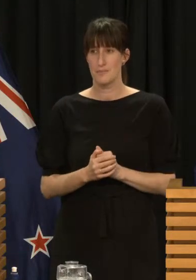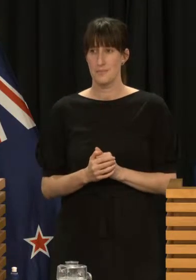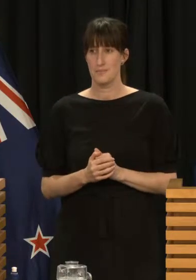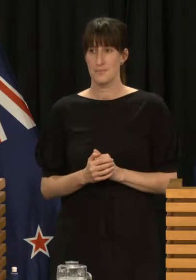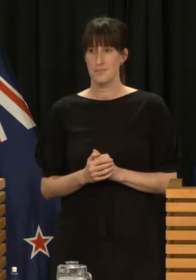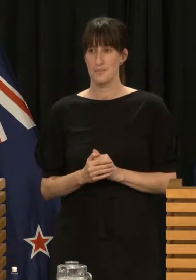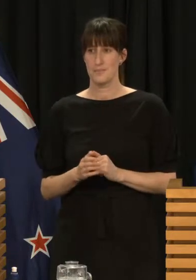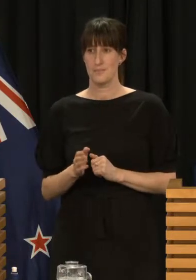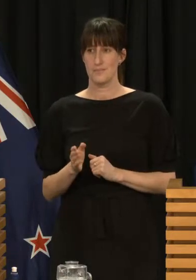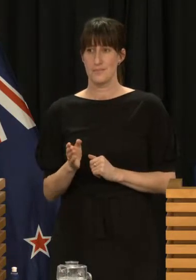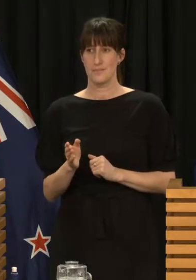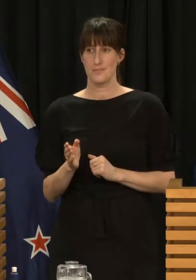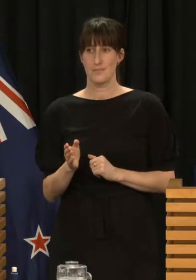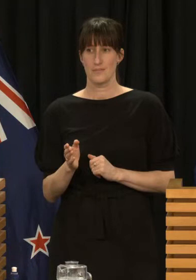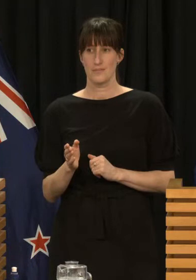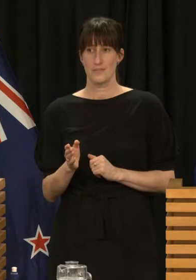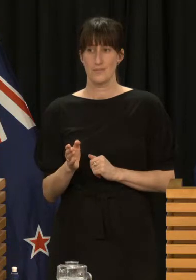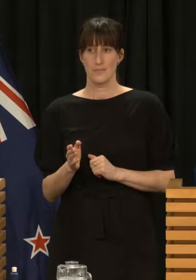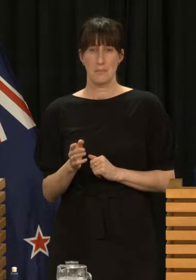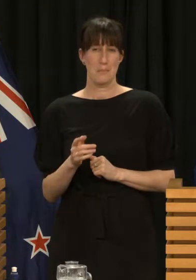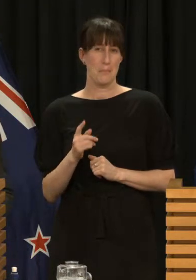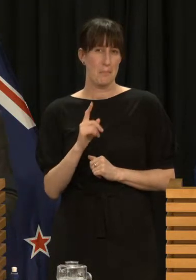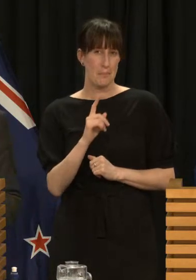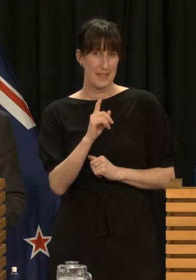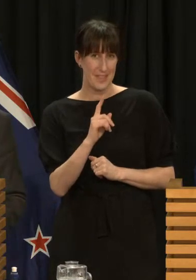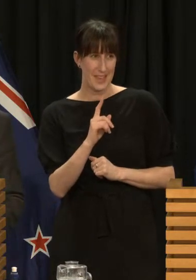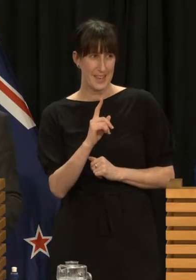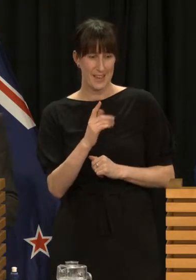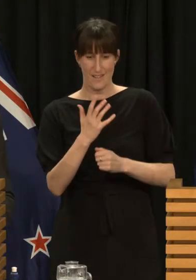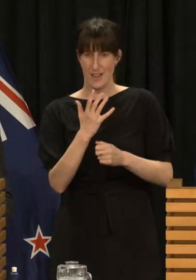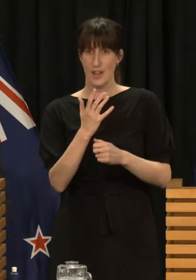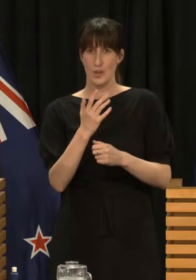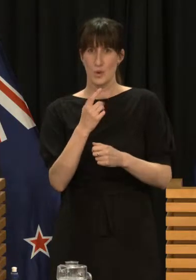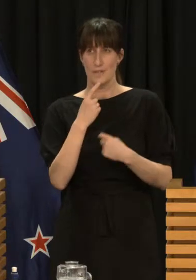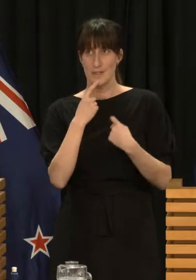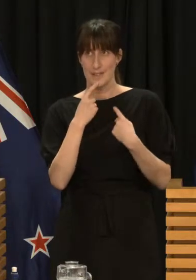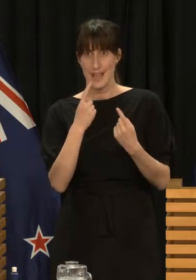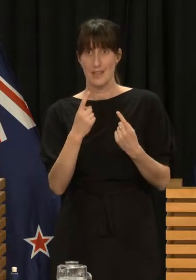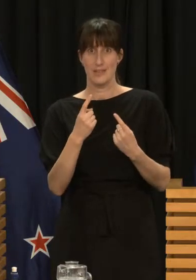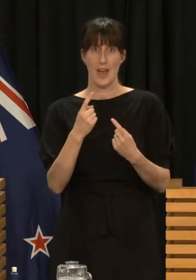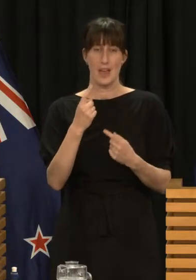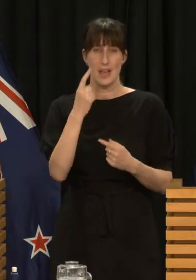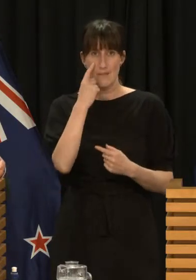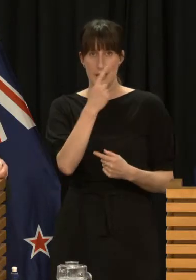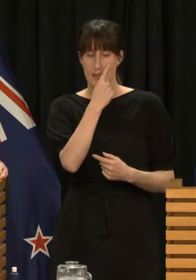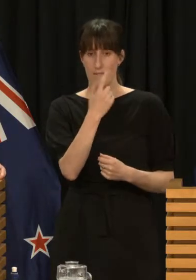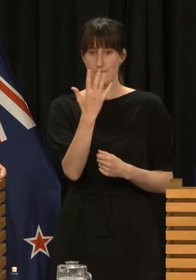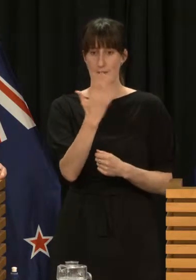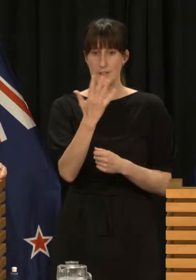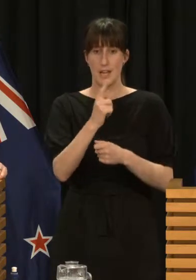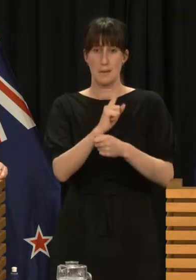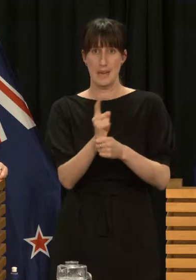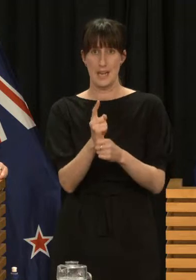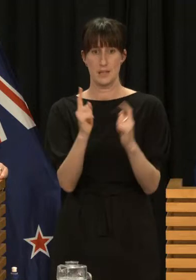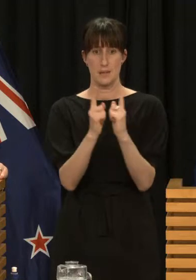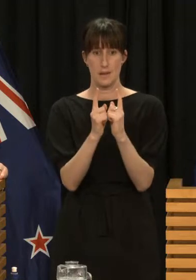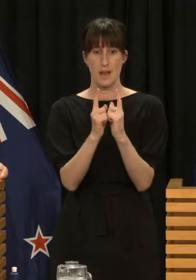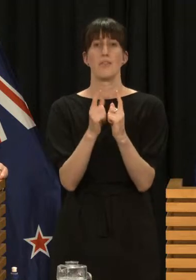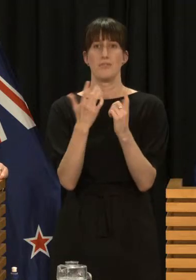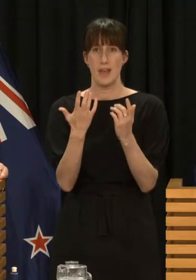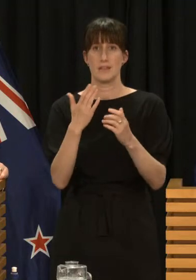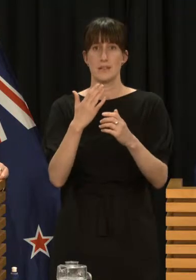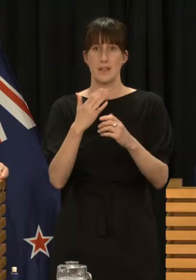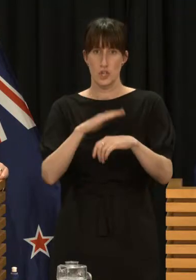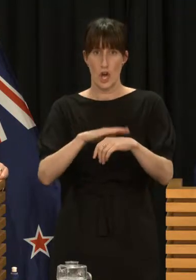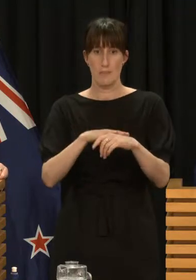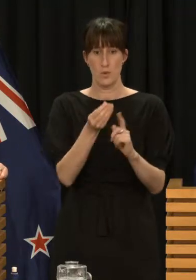like the established evidence, like 15-minute close contact. That's right, but I would also say that in the August outbreak that we had, where we knew that